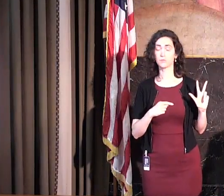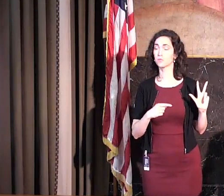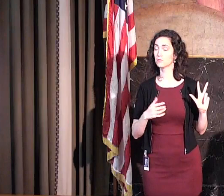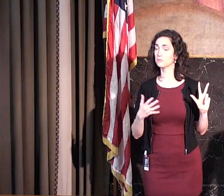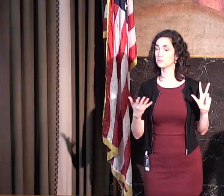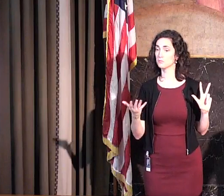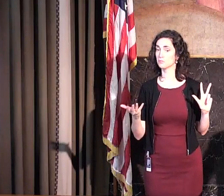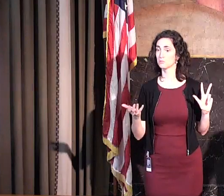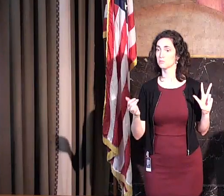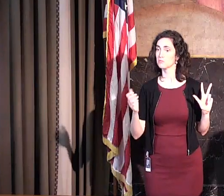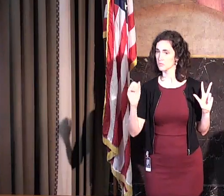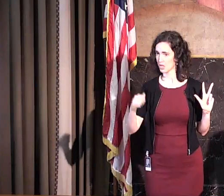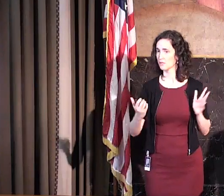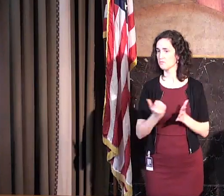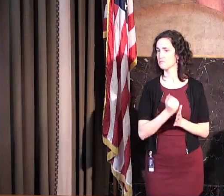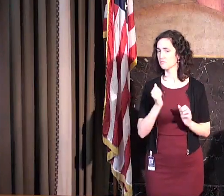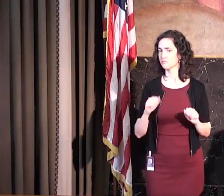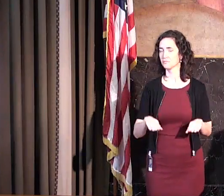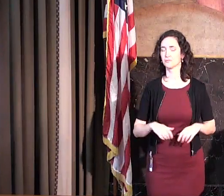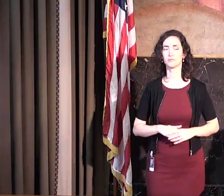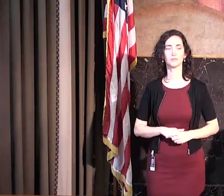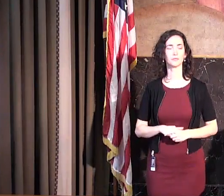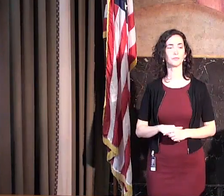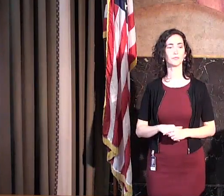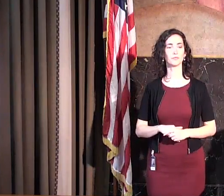presenters today, you'll be able to do that.